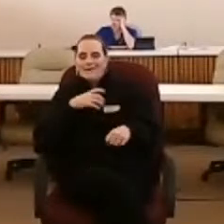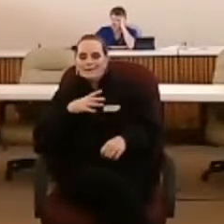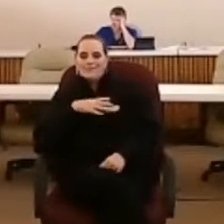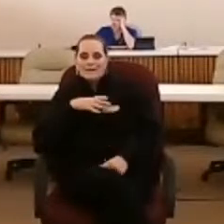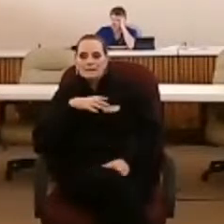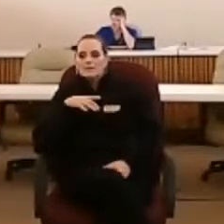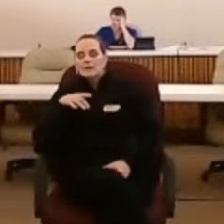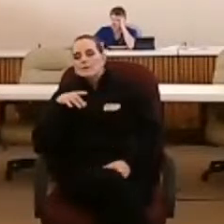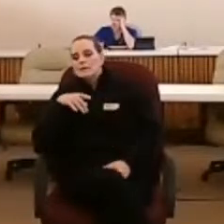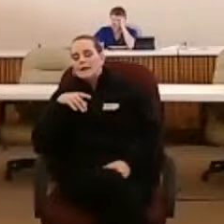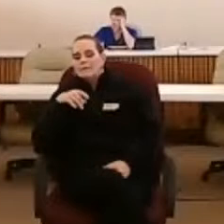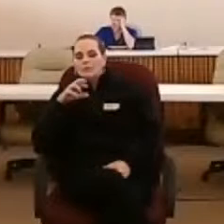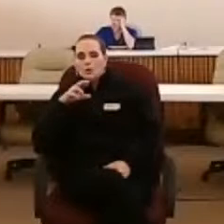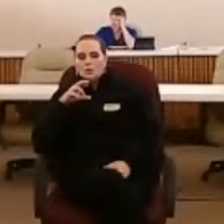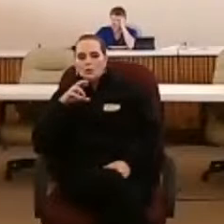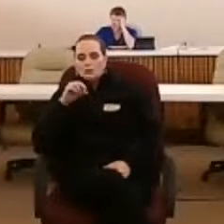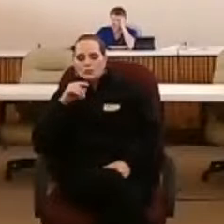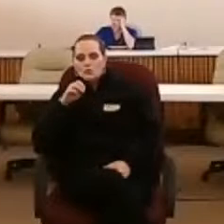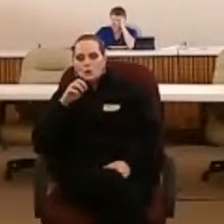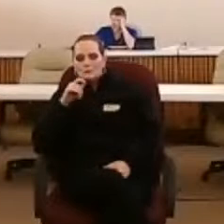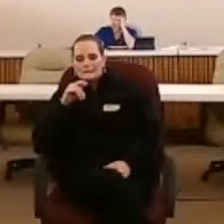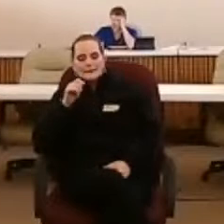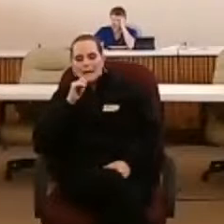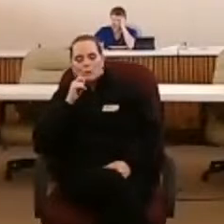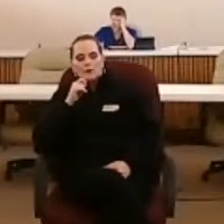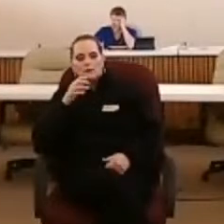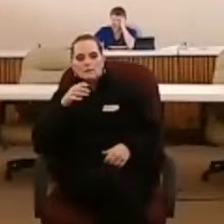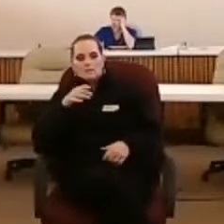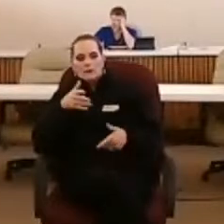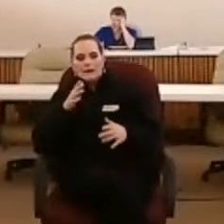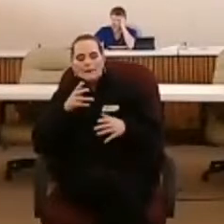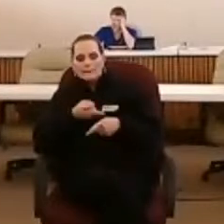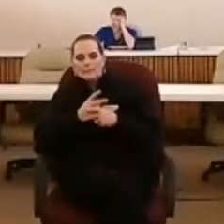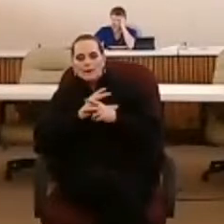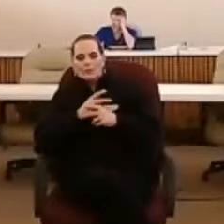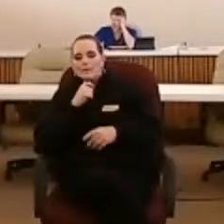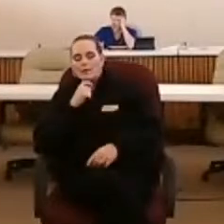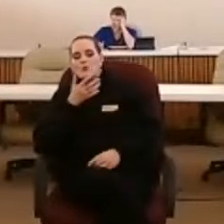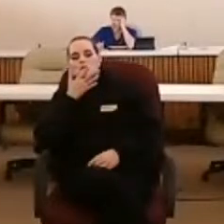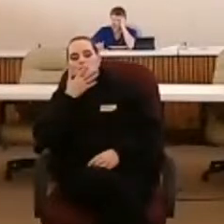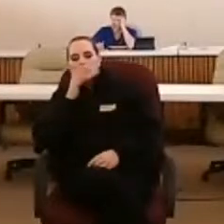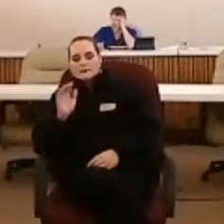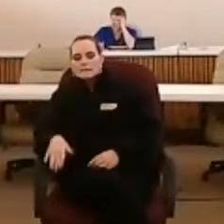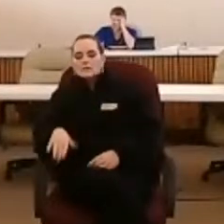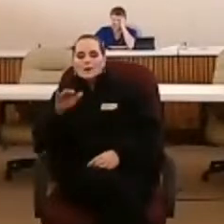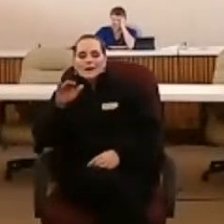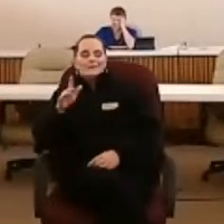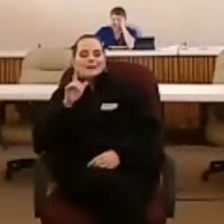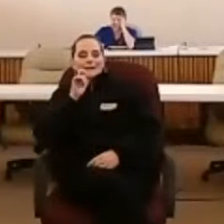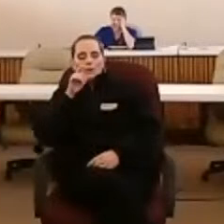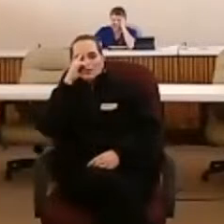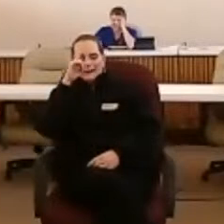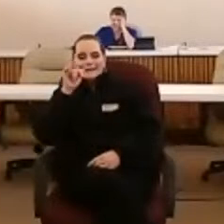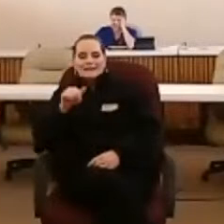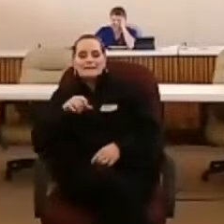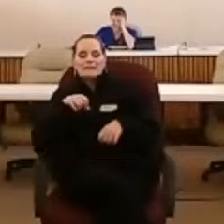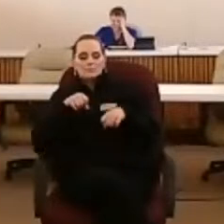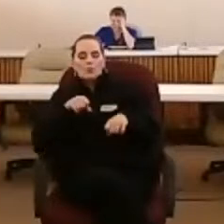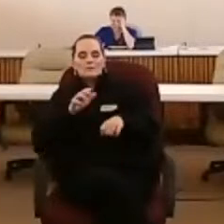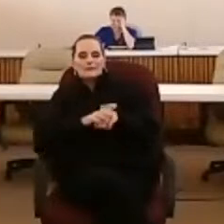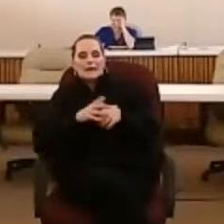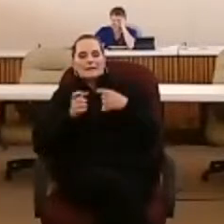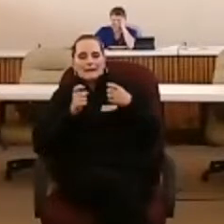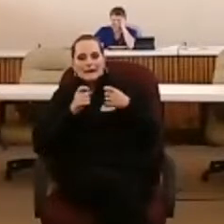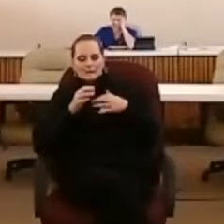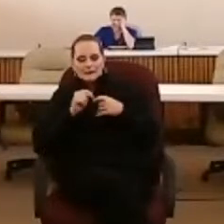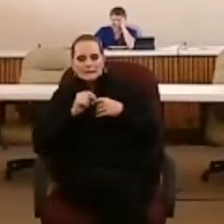of a priority, so I wouldn't release it right away. Right. But the grass had gotten so high that I don't think his mowers can handle it until he gets the